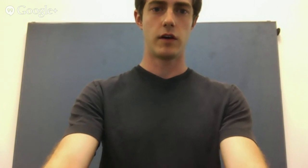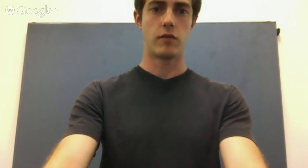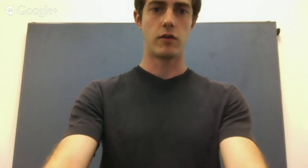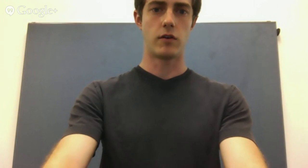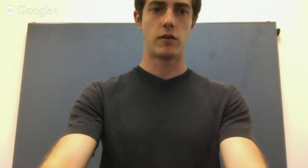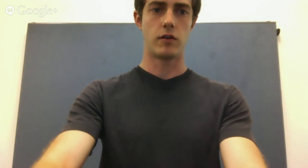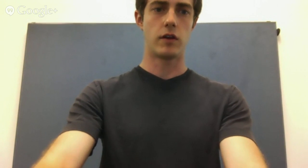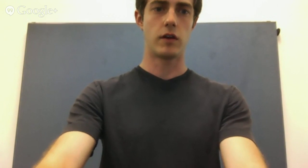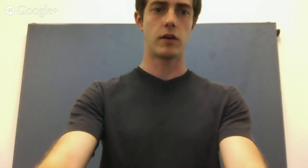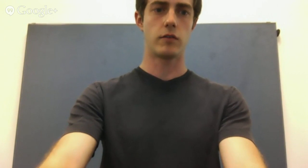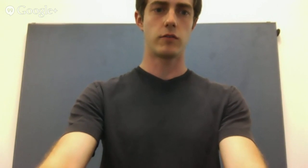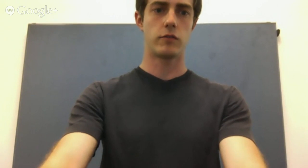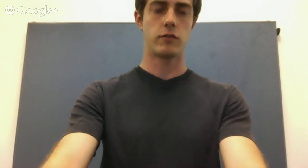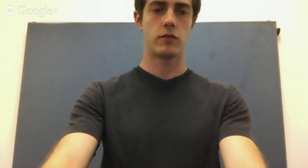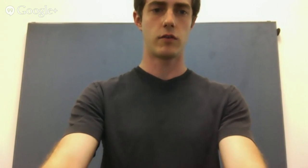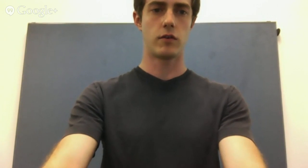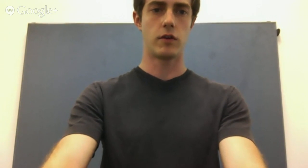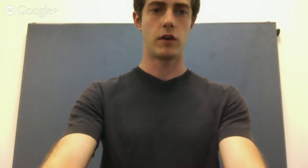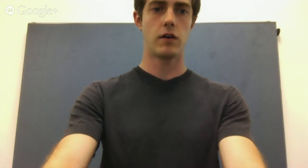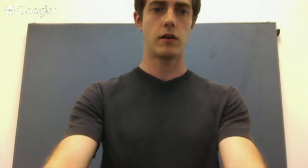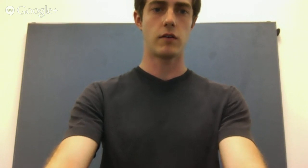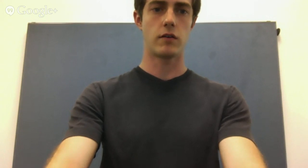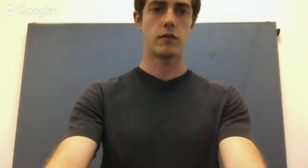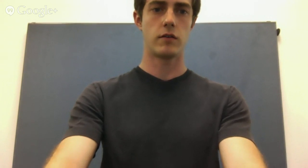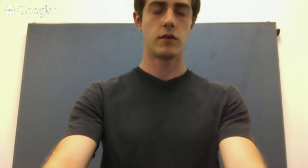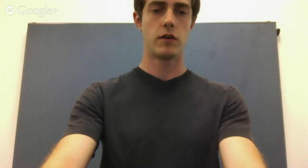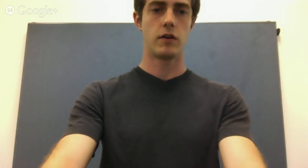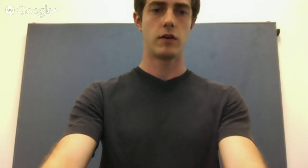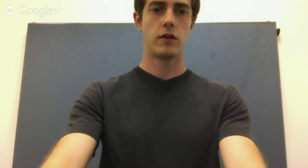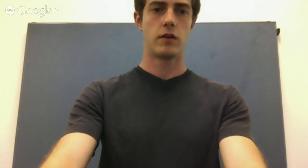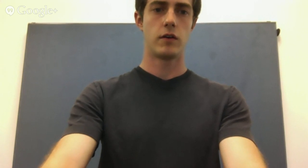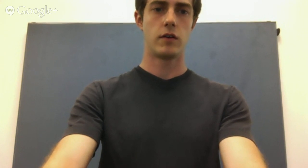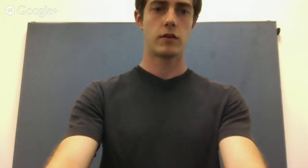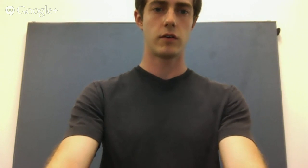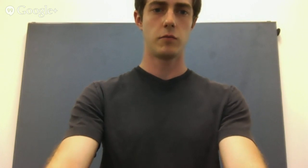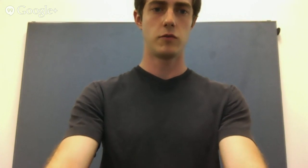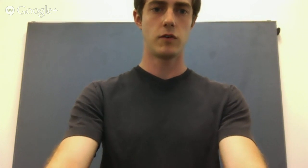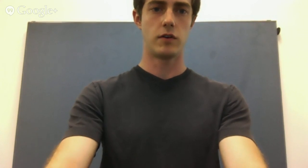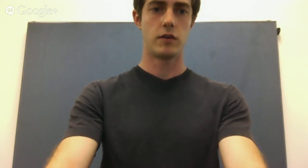live on Hangouts on air. Come join.